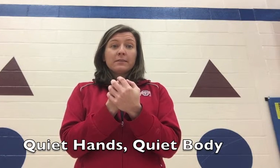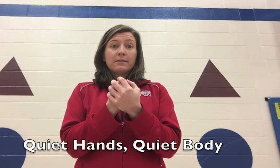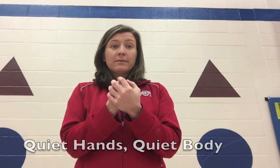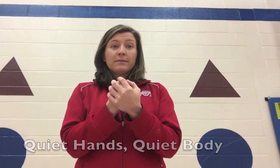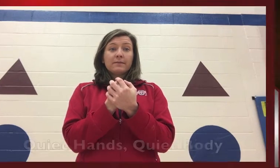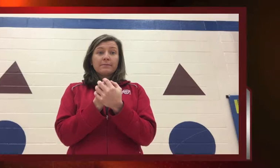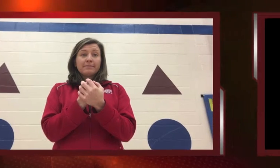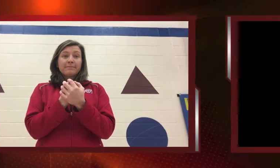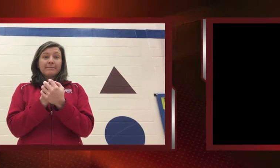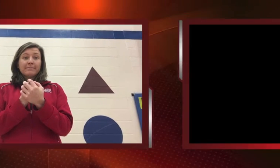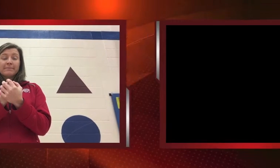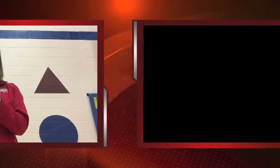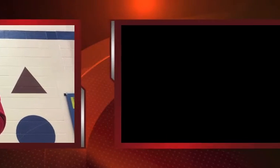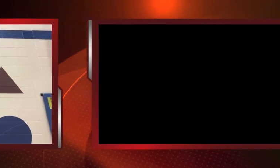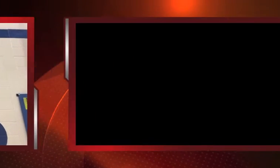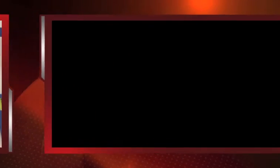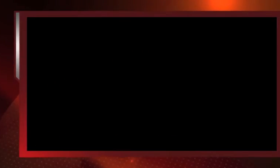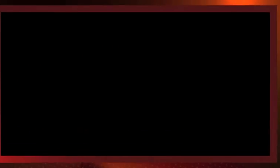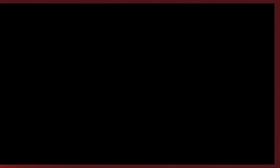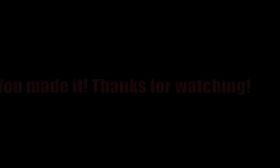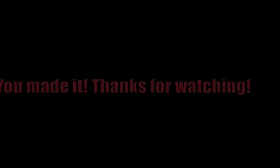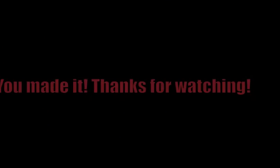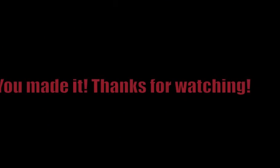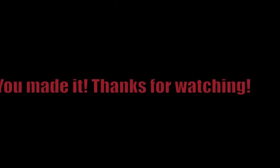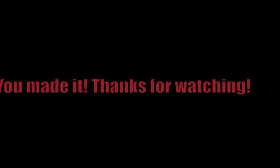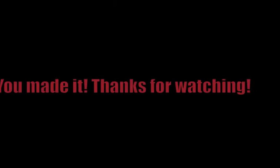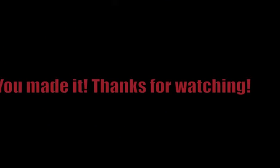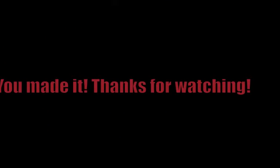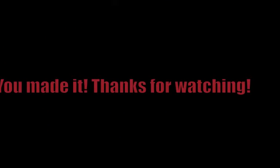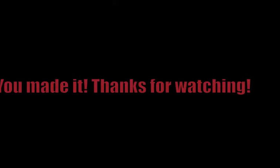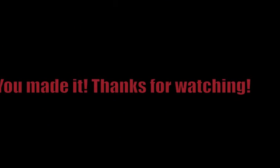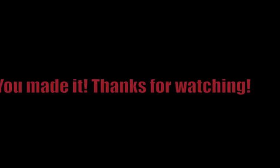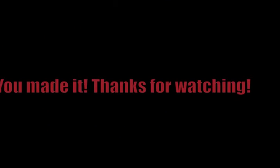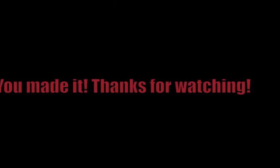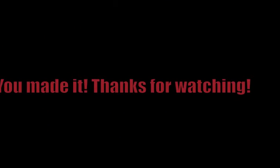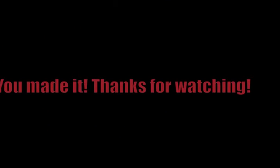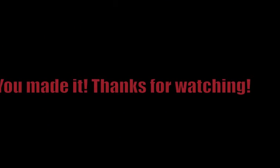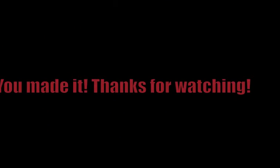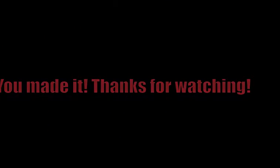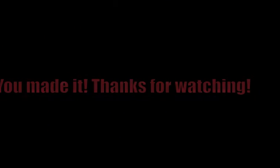You made it. Thanks for watching.